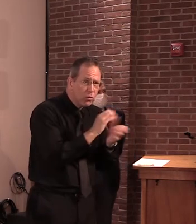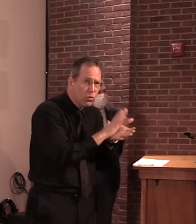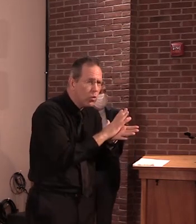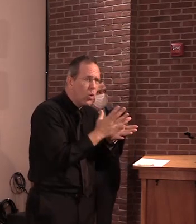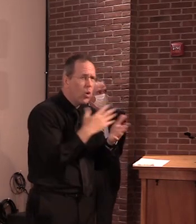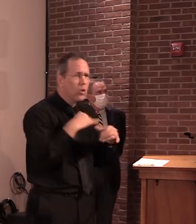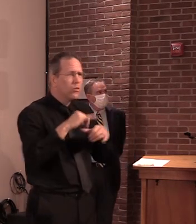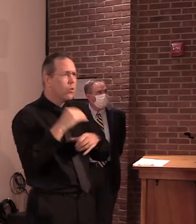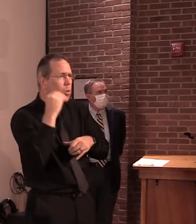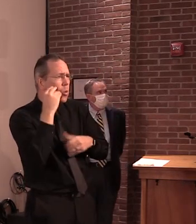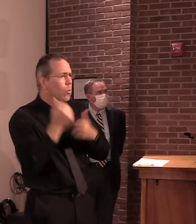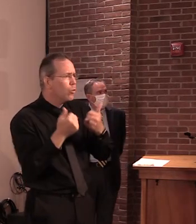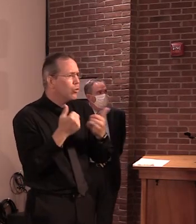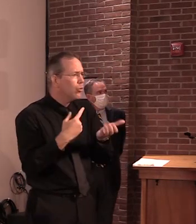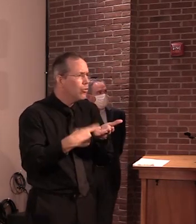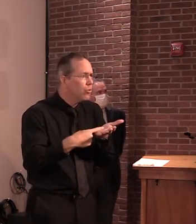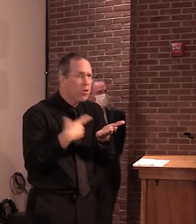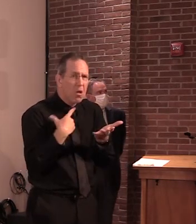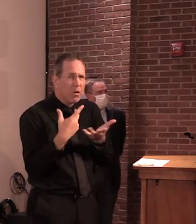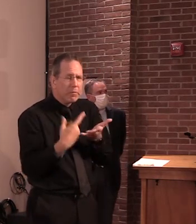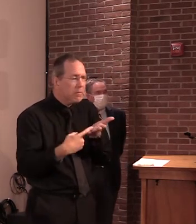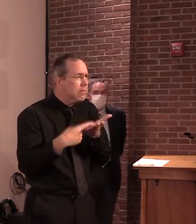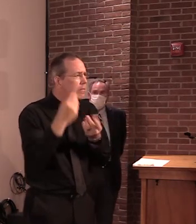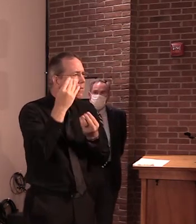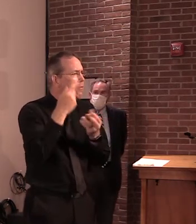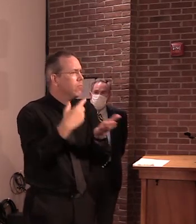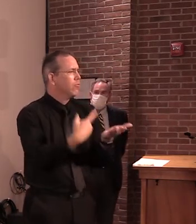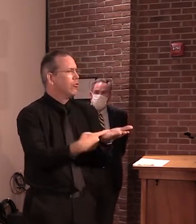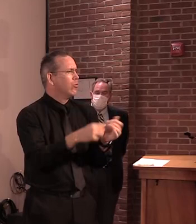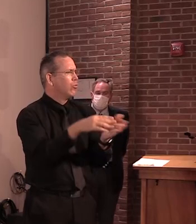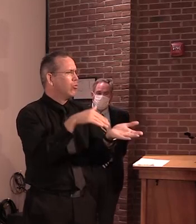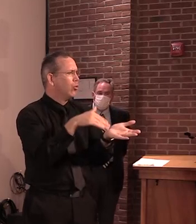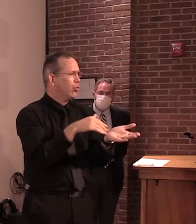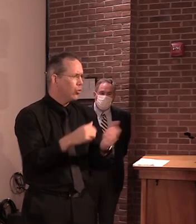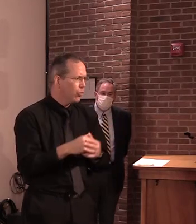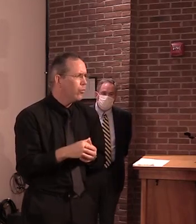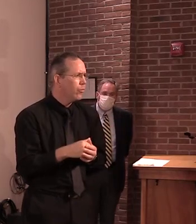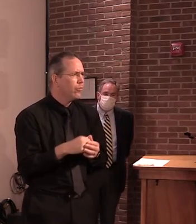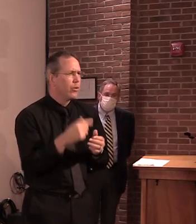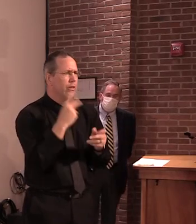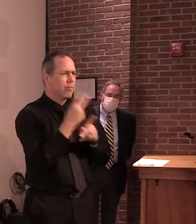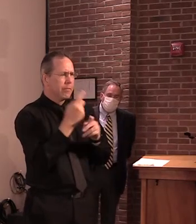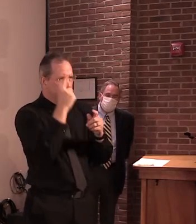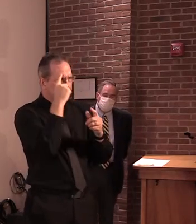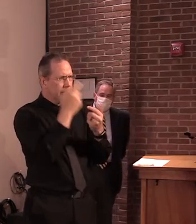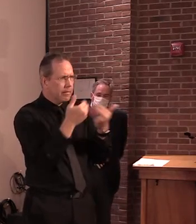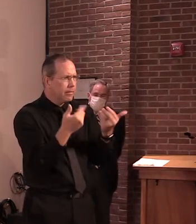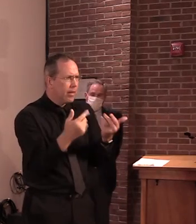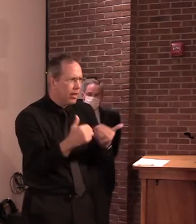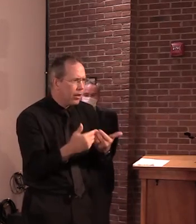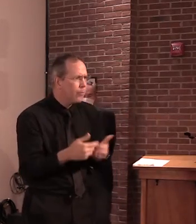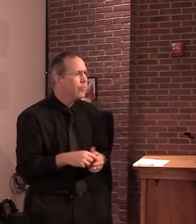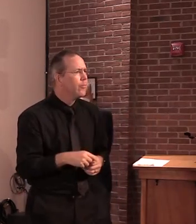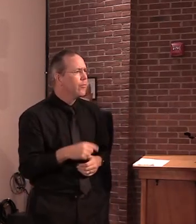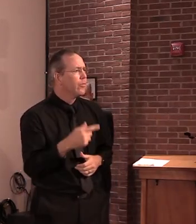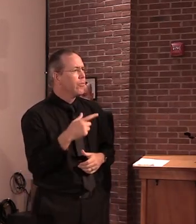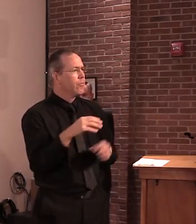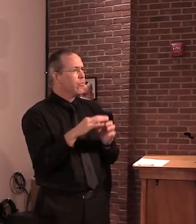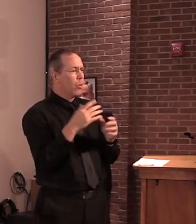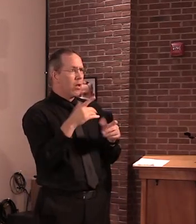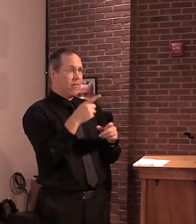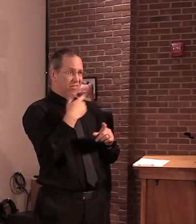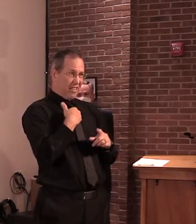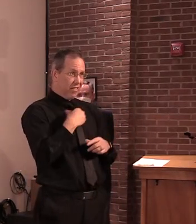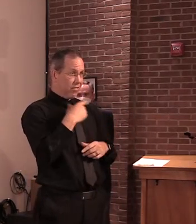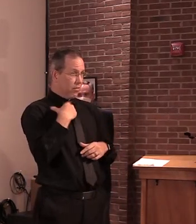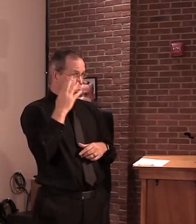school environment or not. Separate from the considerations I've just been talking about, which should make the school environment a safer